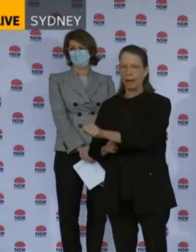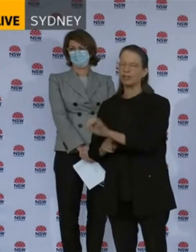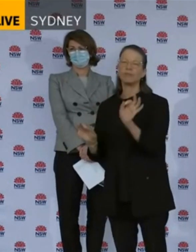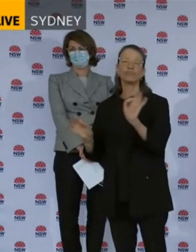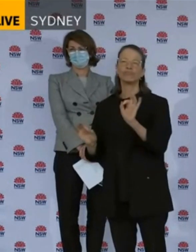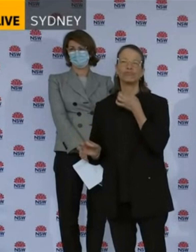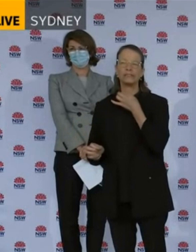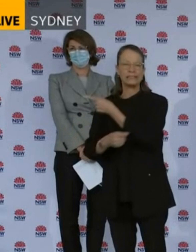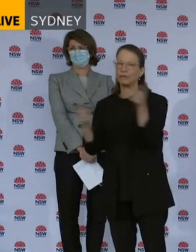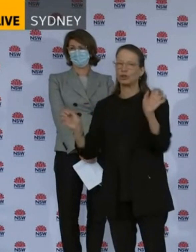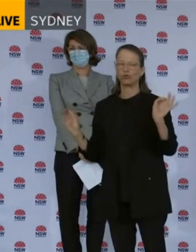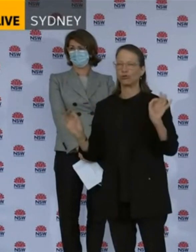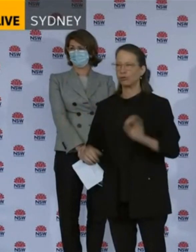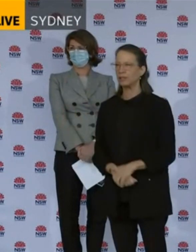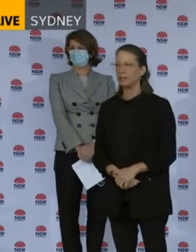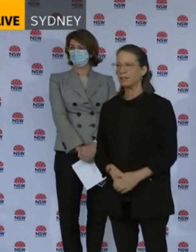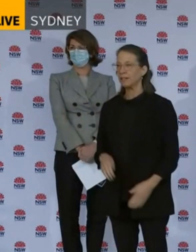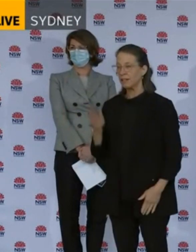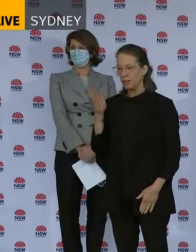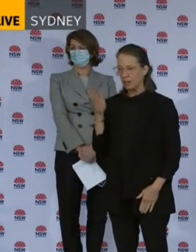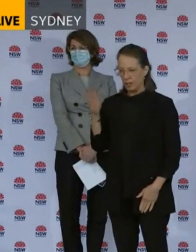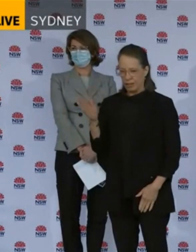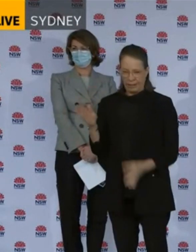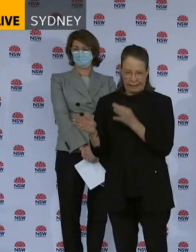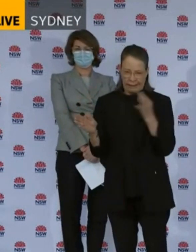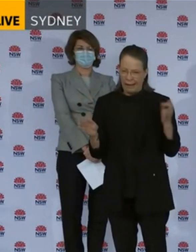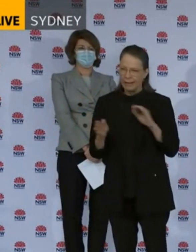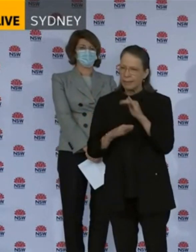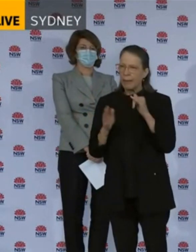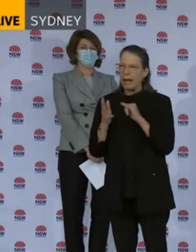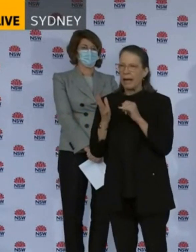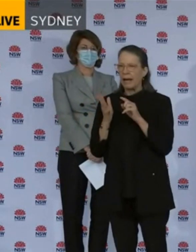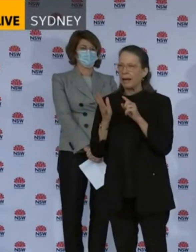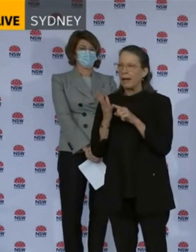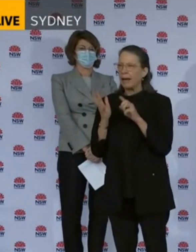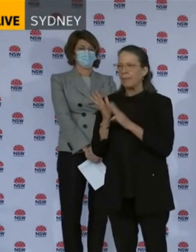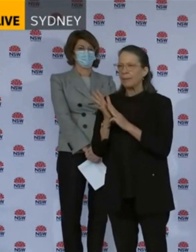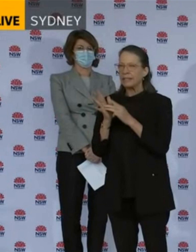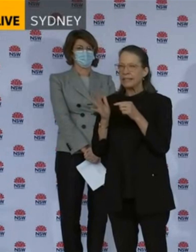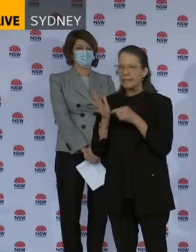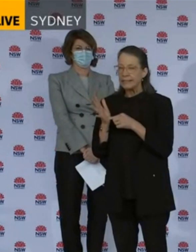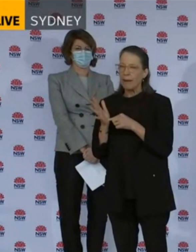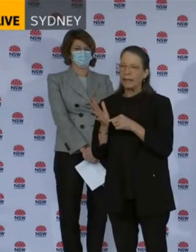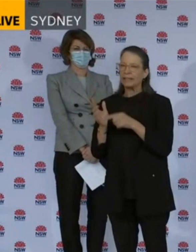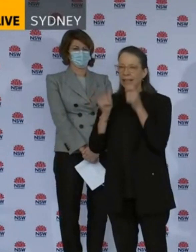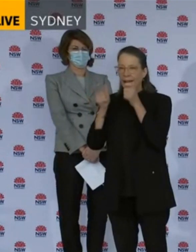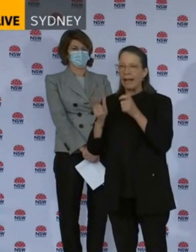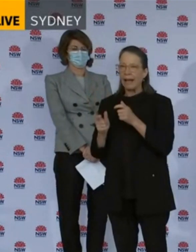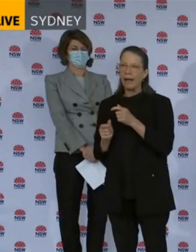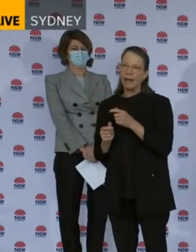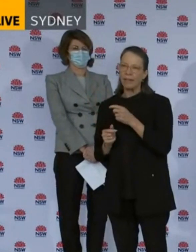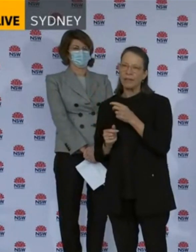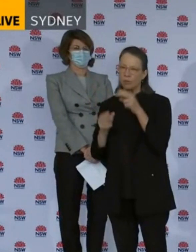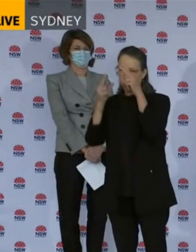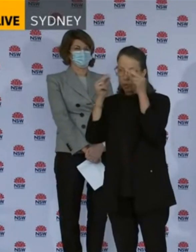Care, moving to that, is your understanding whether that worker was vaccinated or not? Do you have information on that? I understand